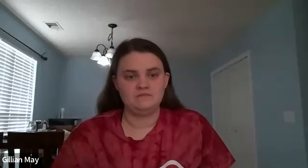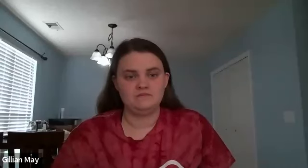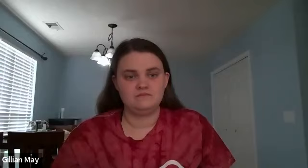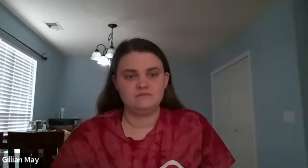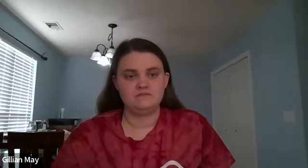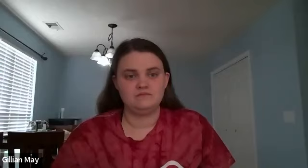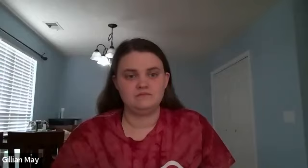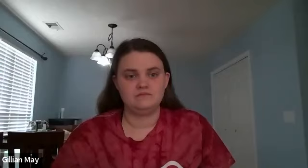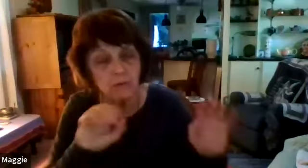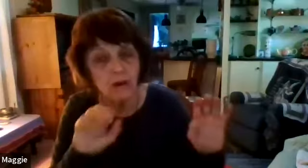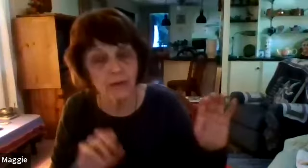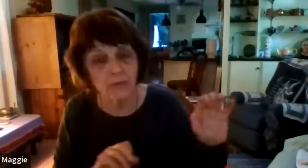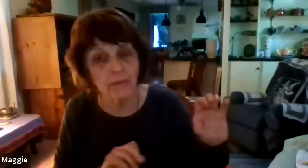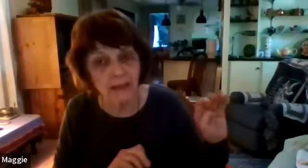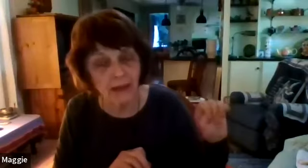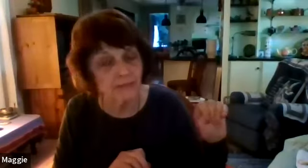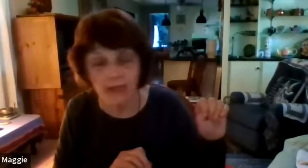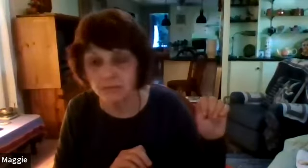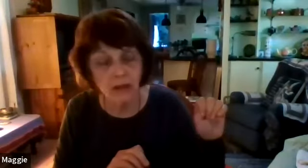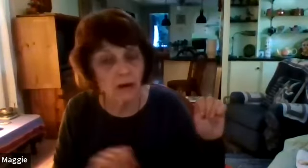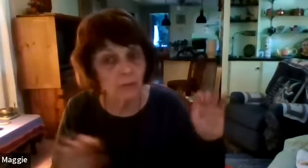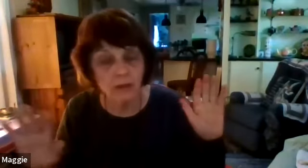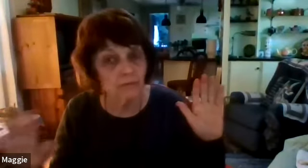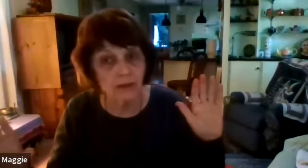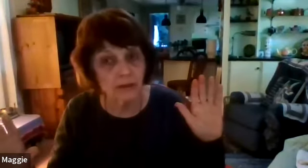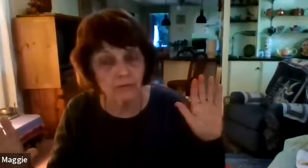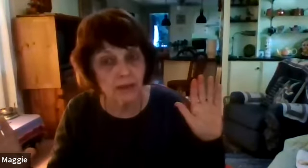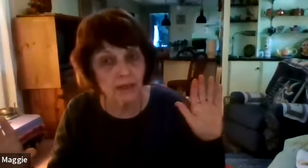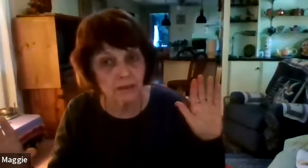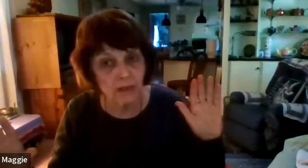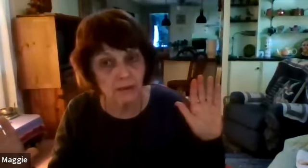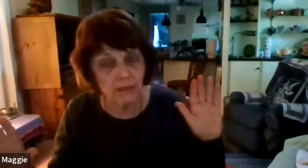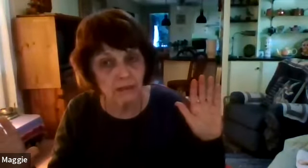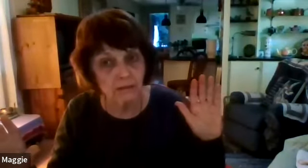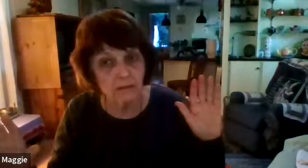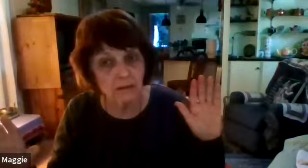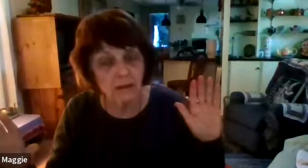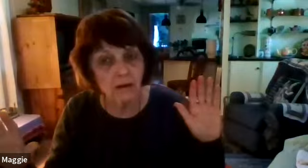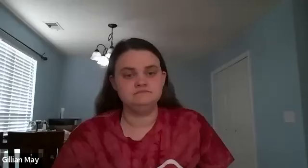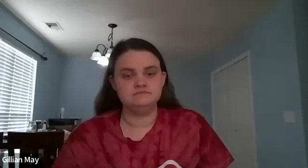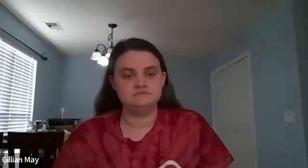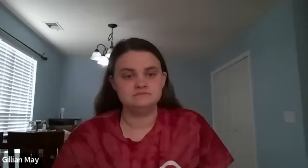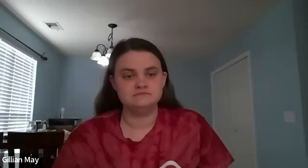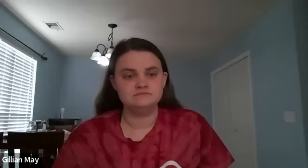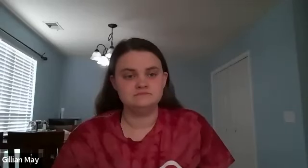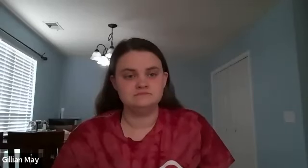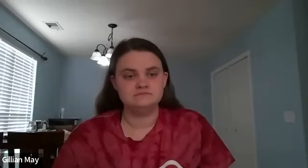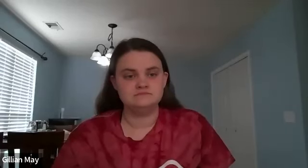better for me to try with my left hand, which I'm very right hand dominant, or to keep